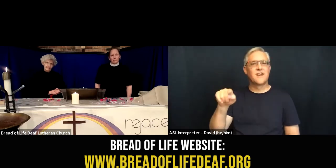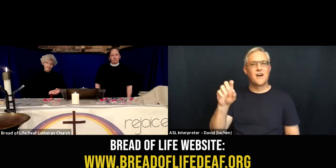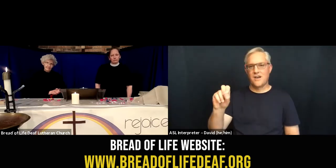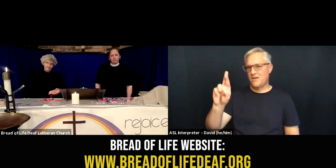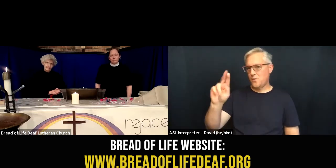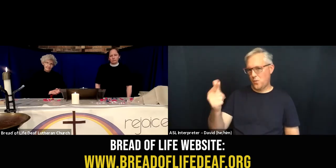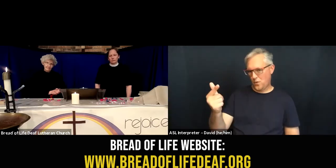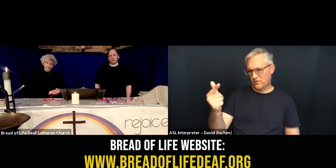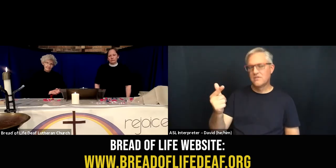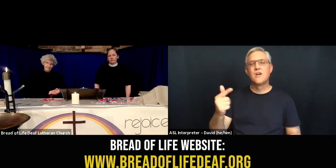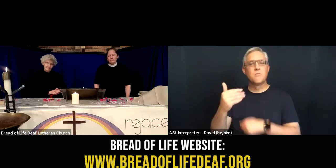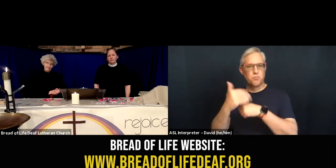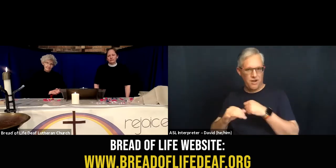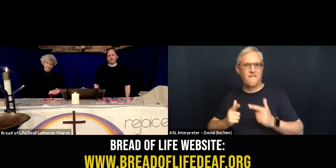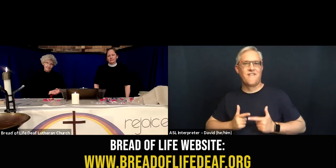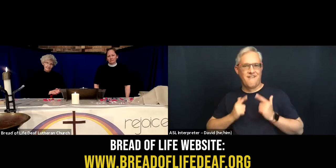www.breadoflifedeaf.org.